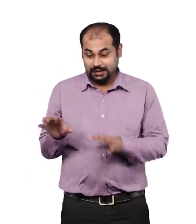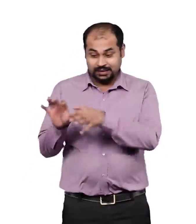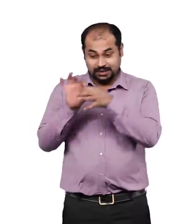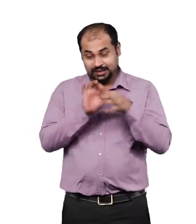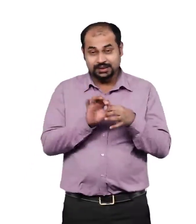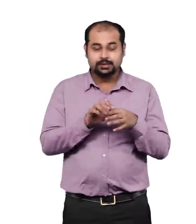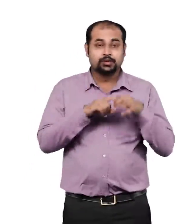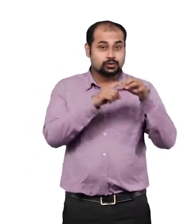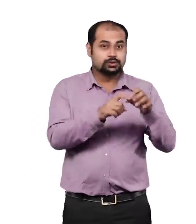Question 1.